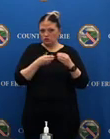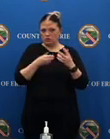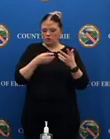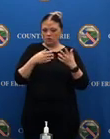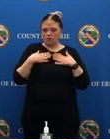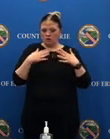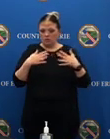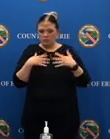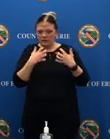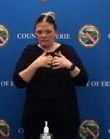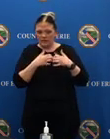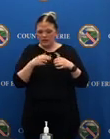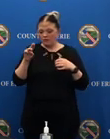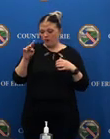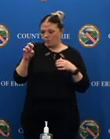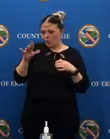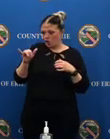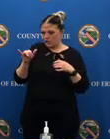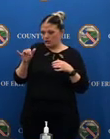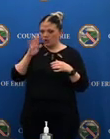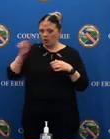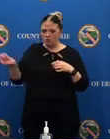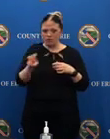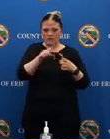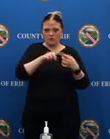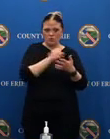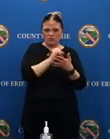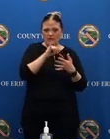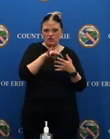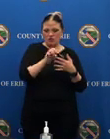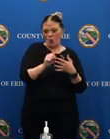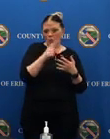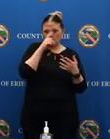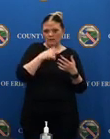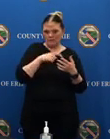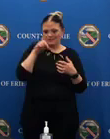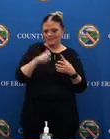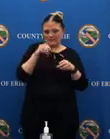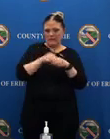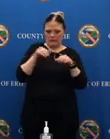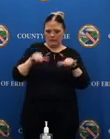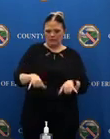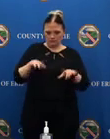Buffalo Mercy, they'd move that from Buffalo Mercy to St. Joe's because the need's in the community.